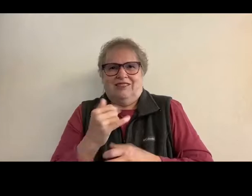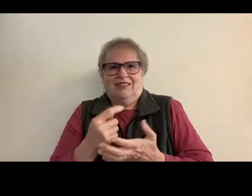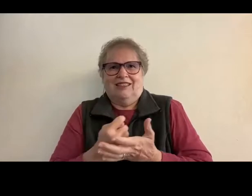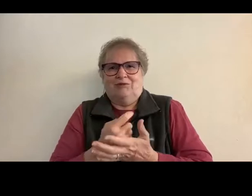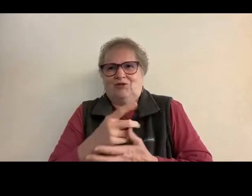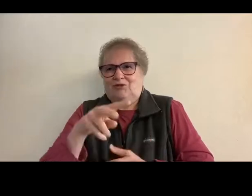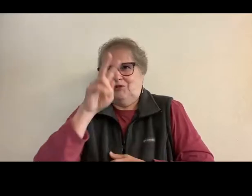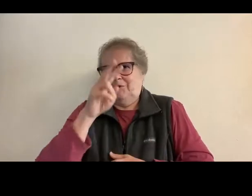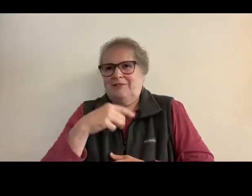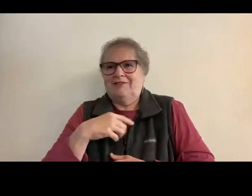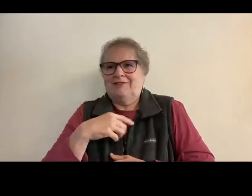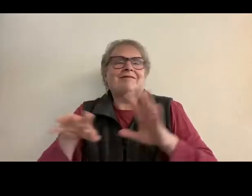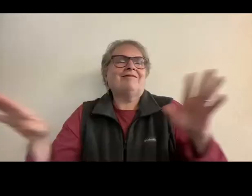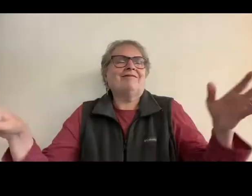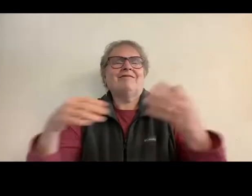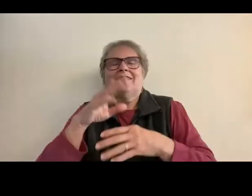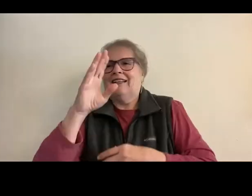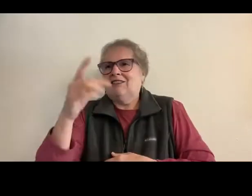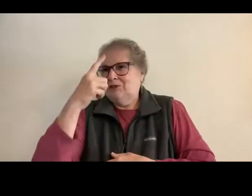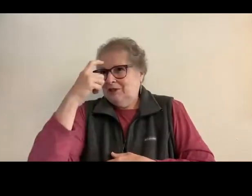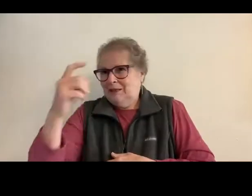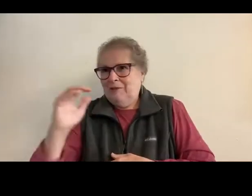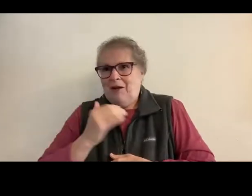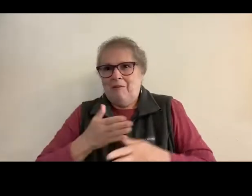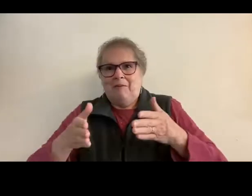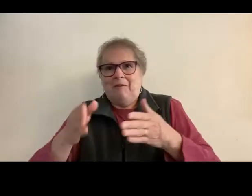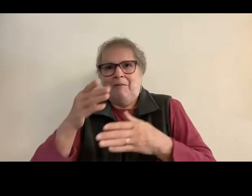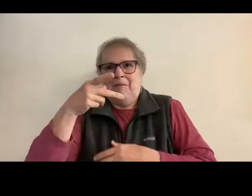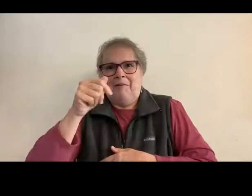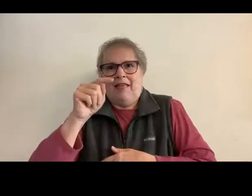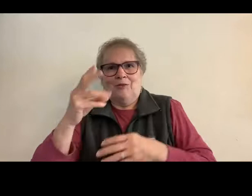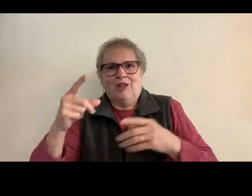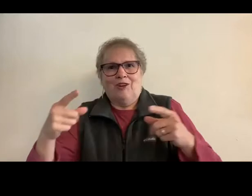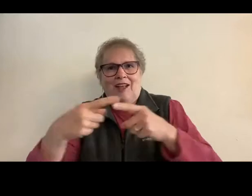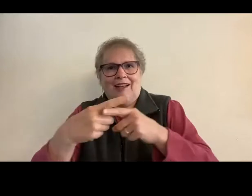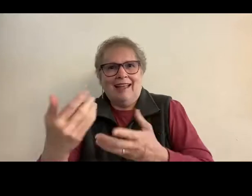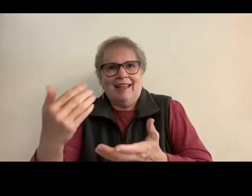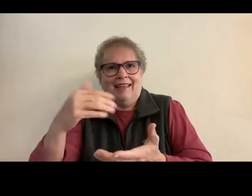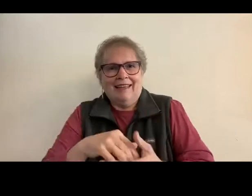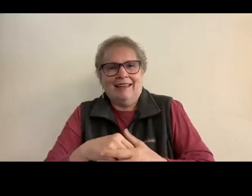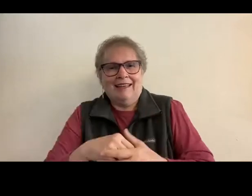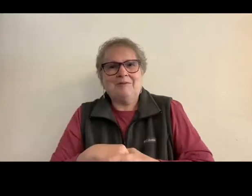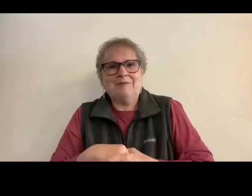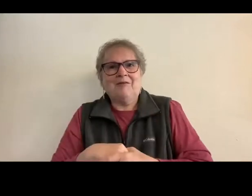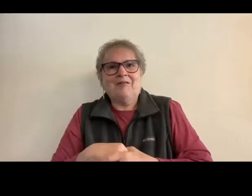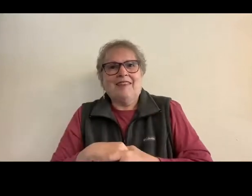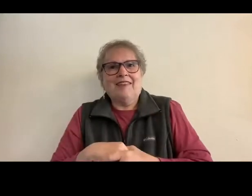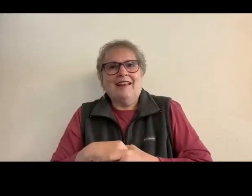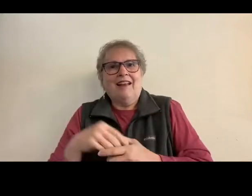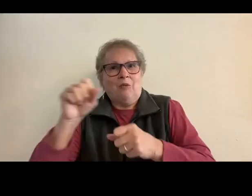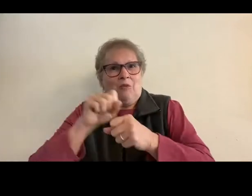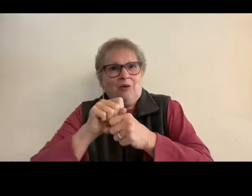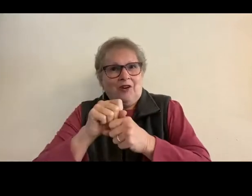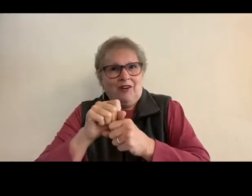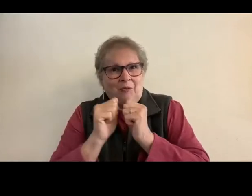I was 14, 15 at that time. Stupid, but I never dreamed our paths would cross in the future